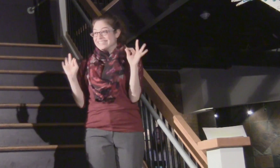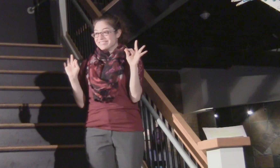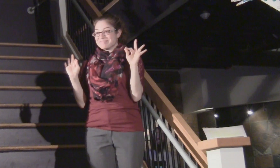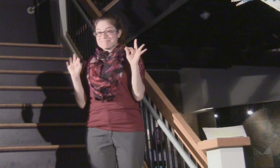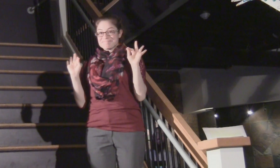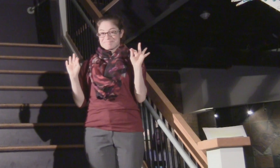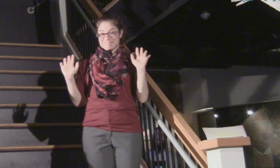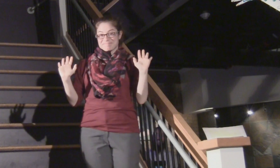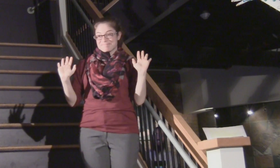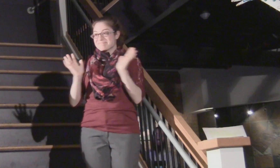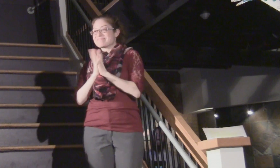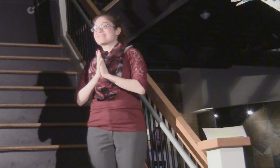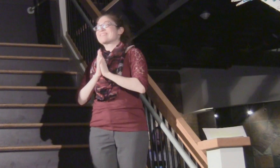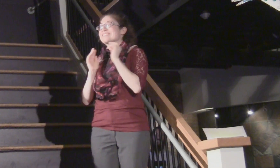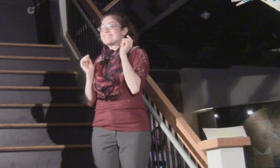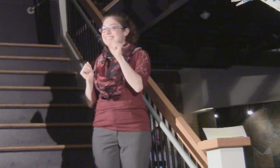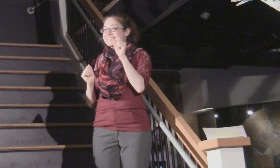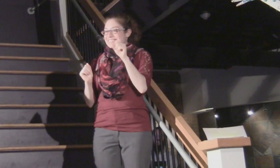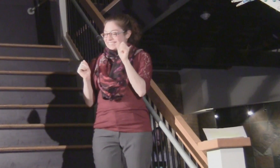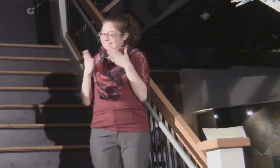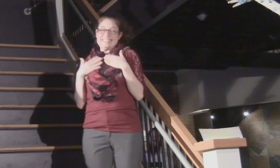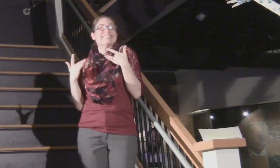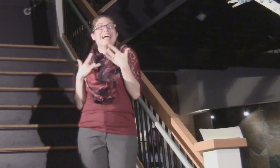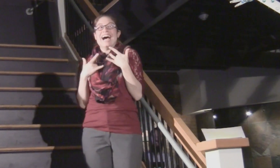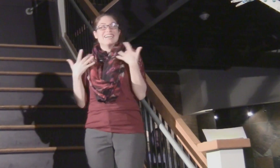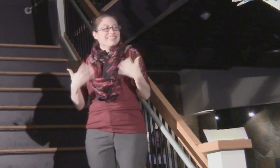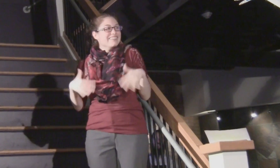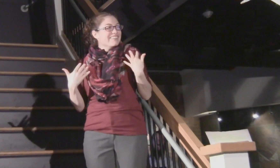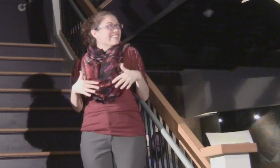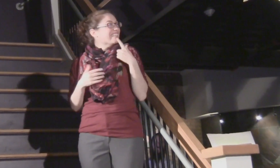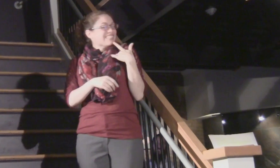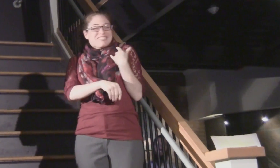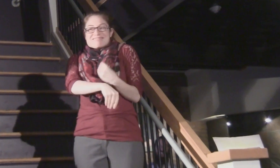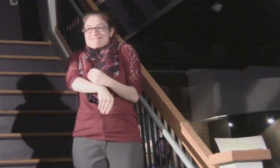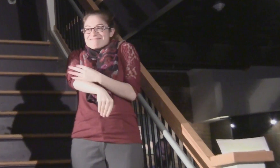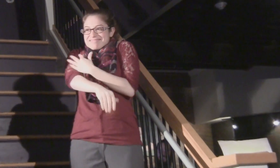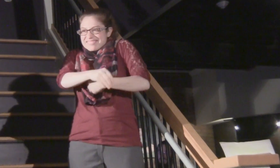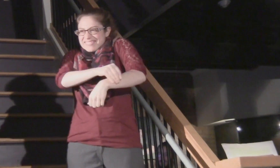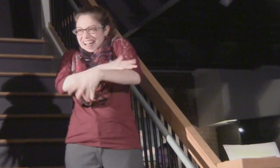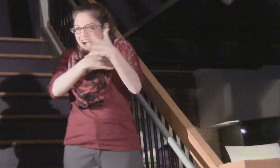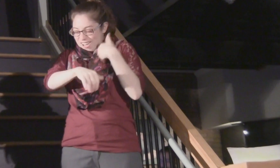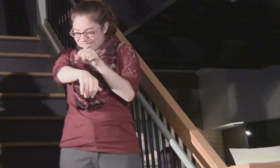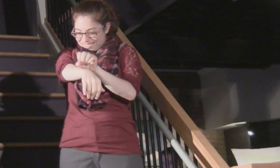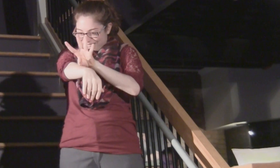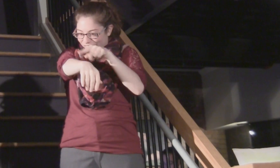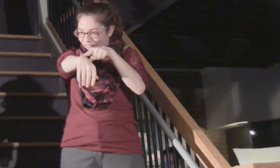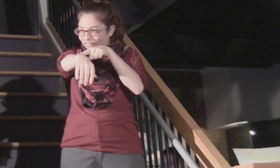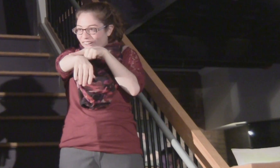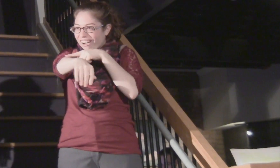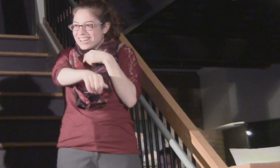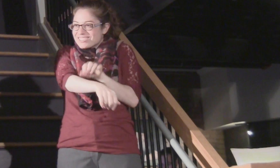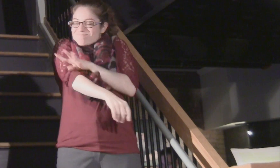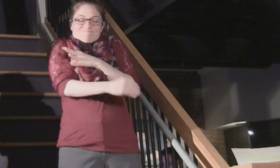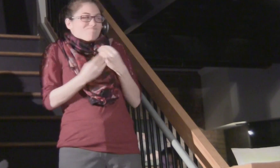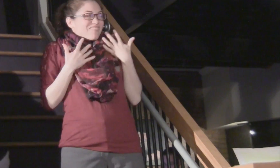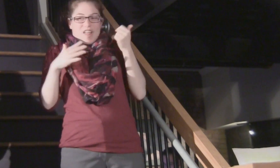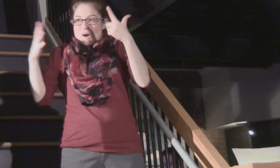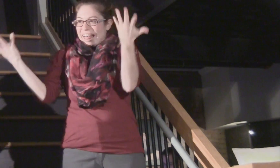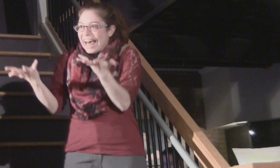Can you see me okay? Yeah? Yay, I'm very excited. I just felt goosebumps from